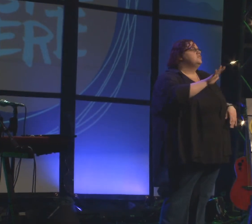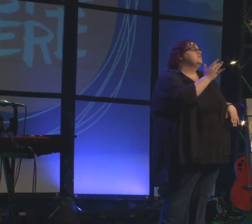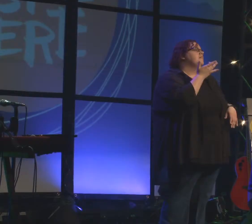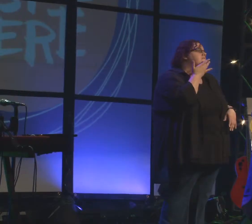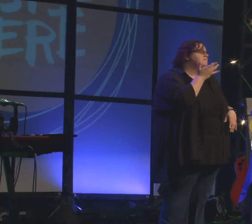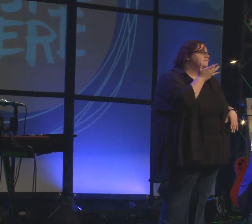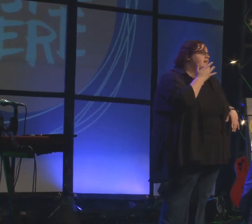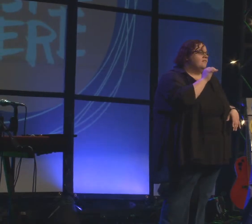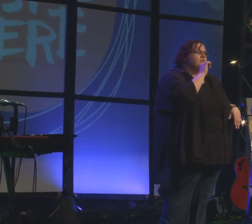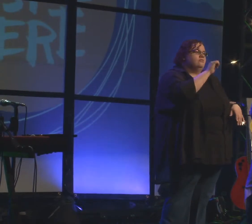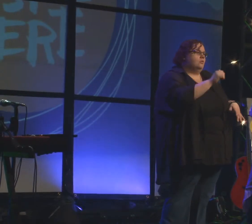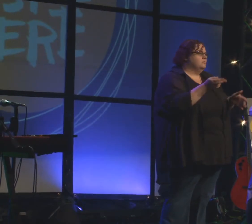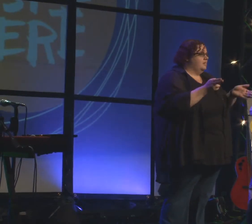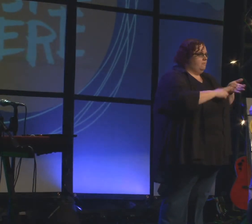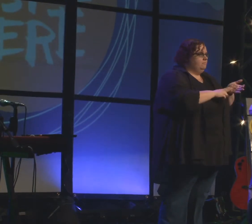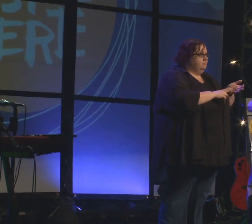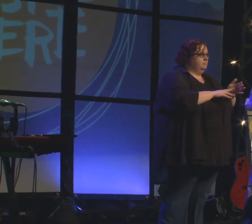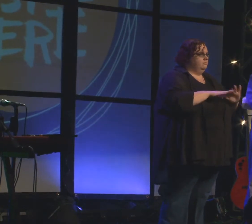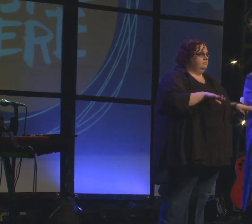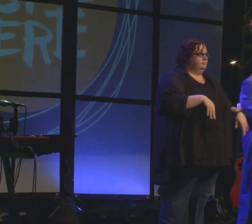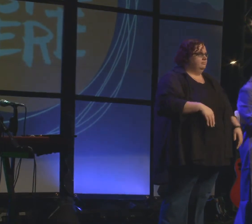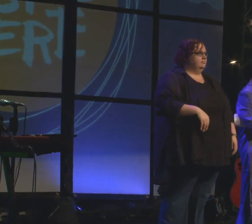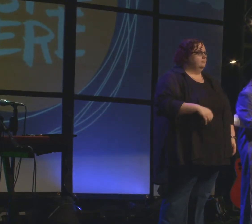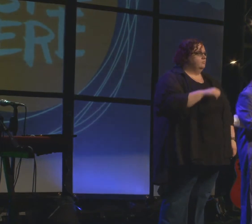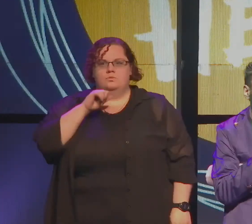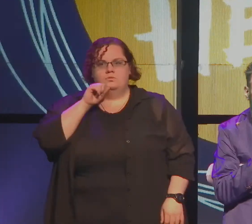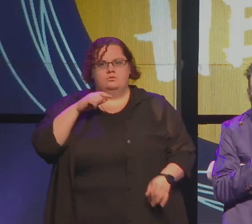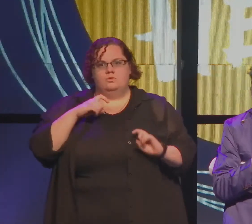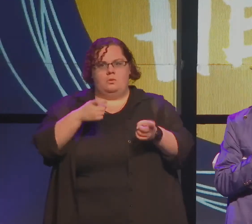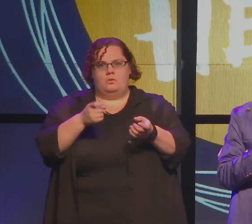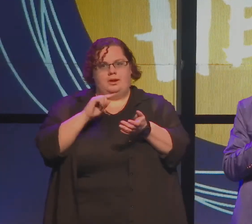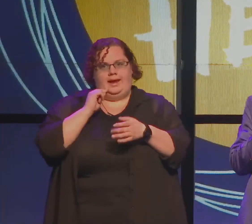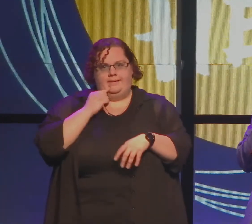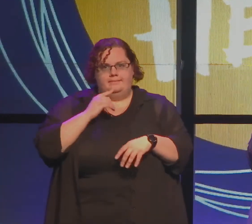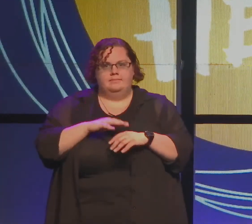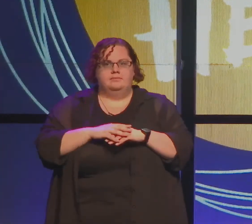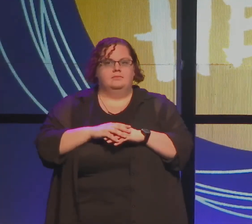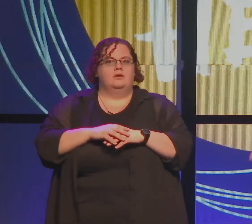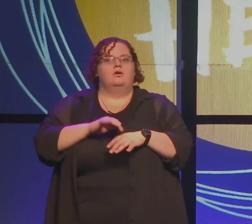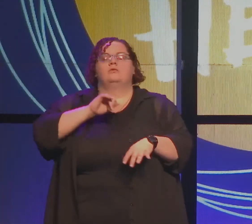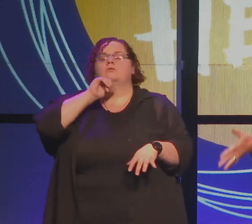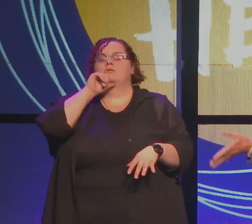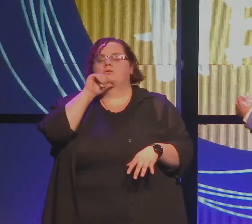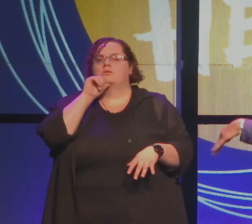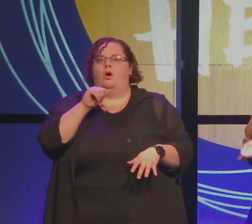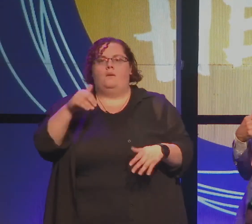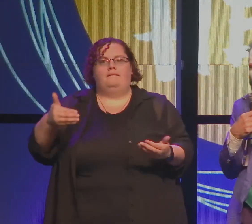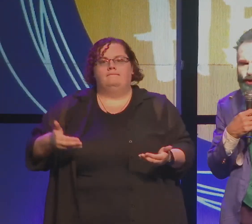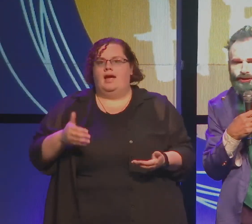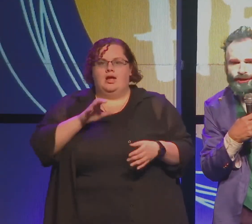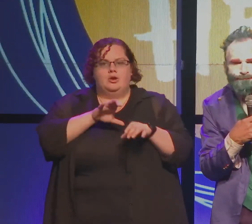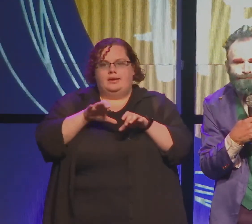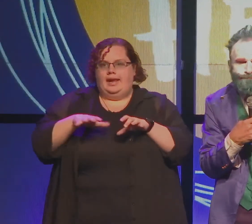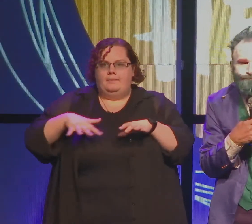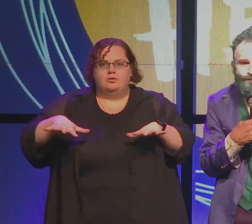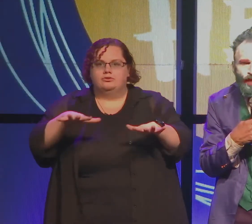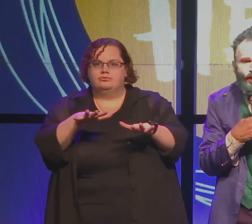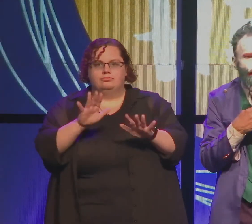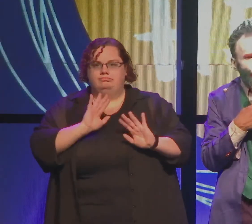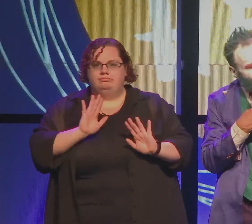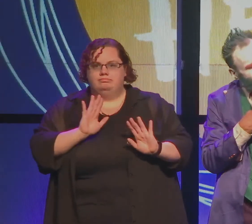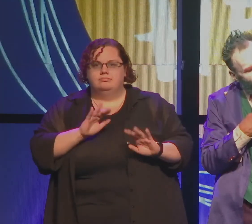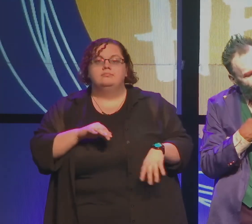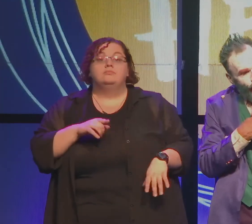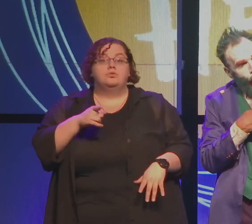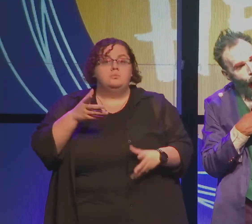yourselves a favor. Don't sign up. Don't donate candy. Do not invite your neighbors.